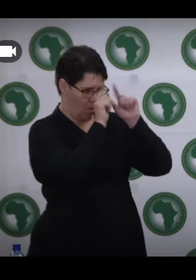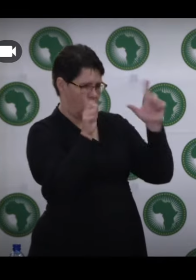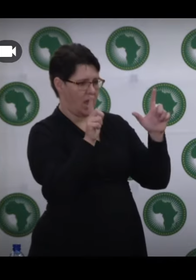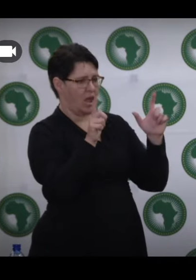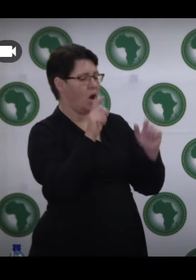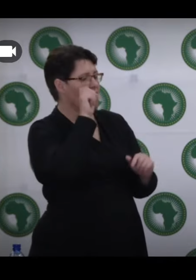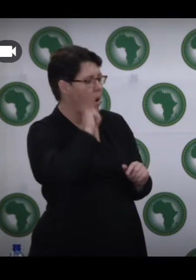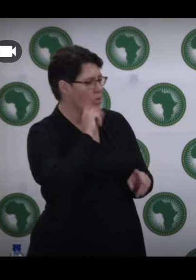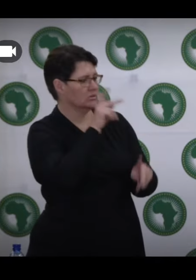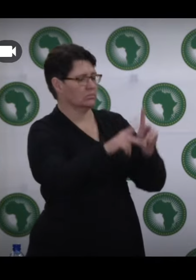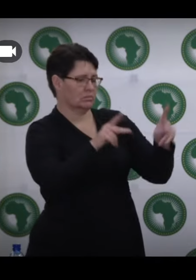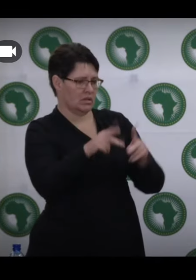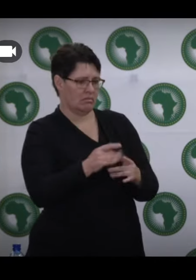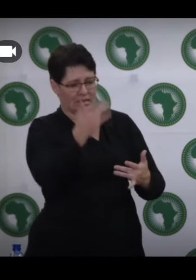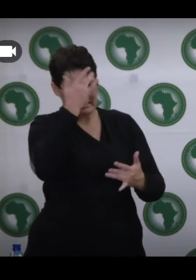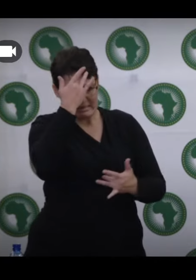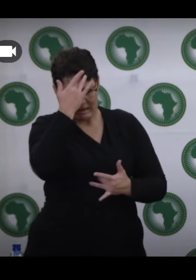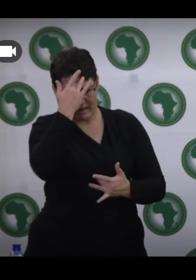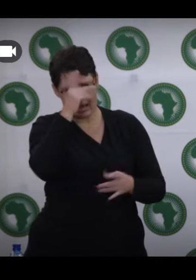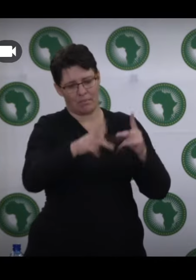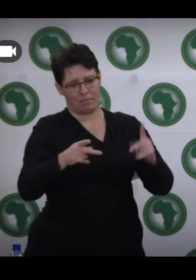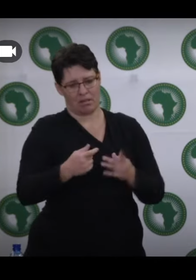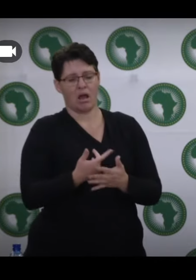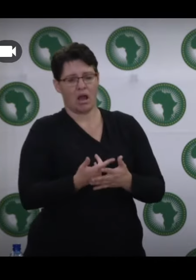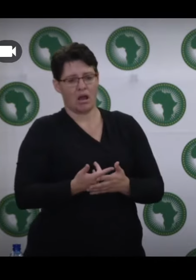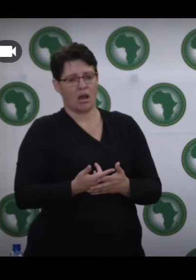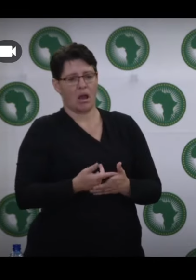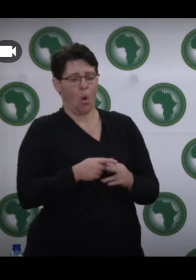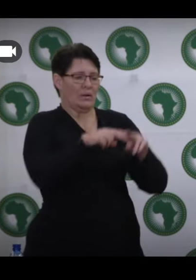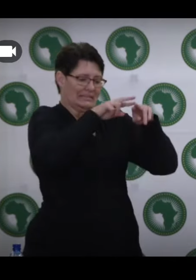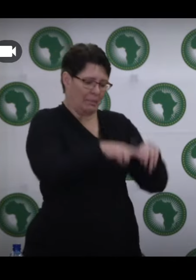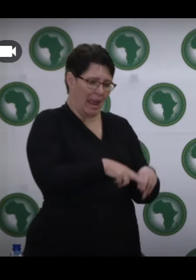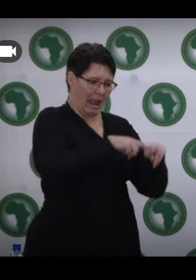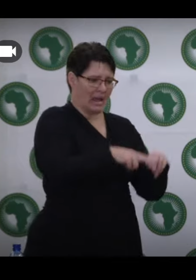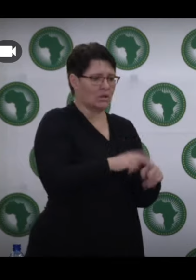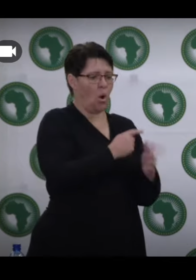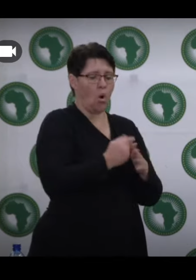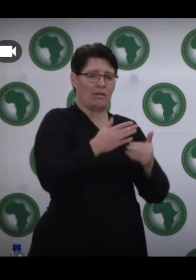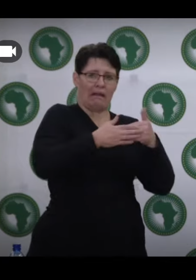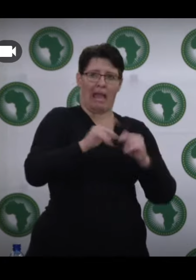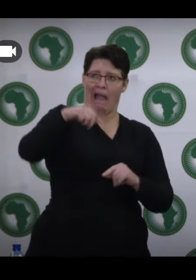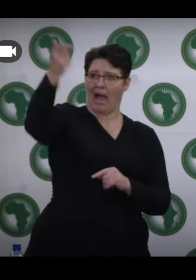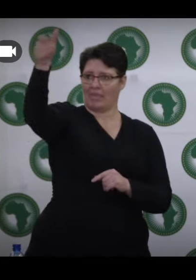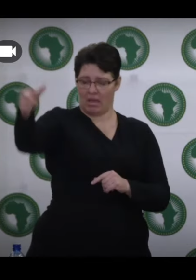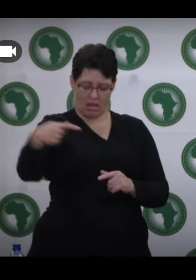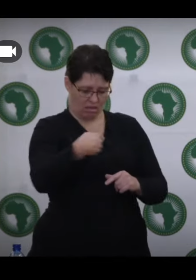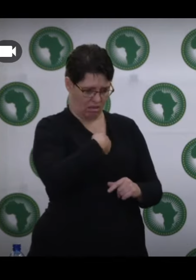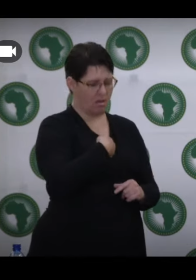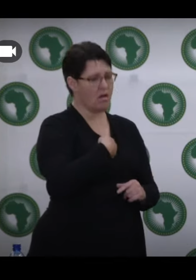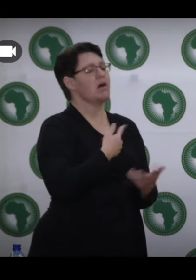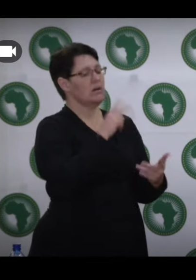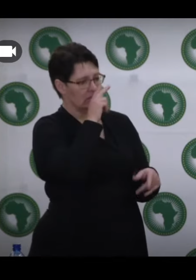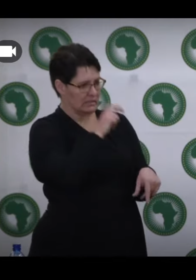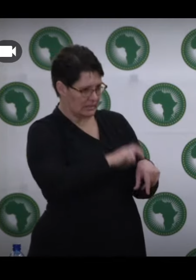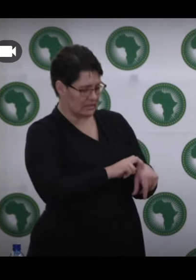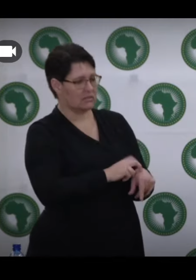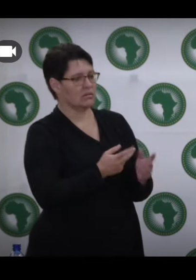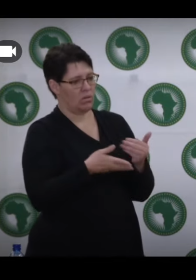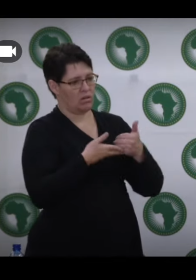of elderly people, ill people, who are absolutely dependent on the care and support that they